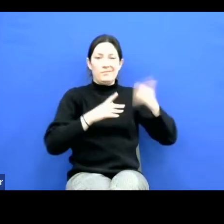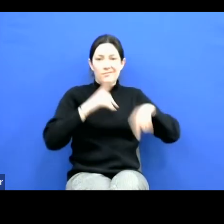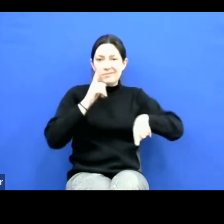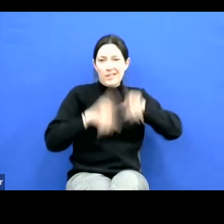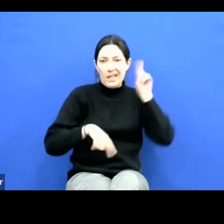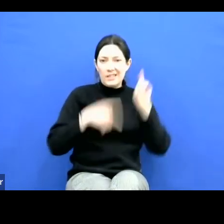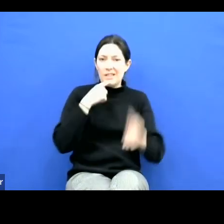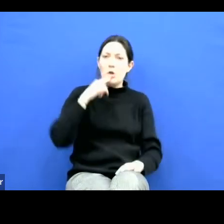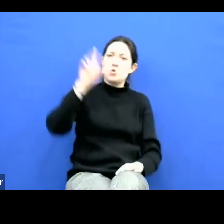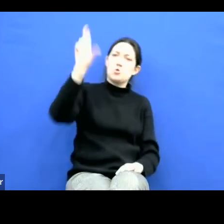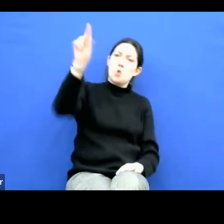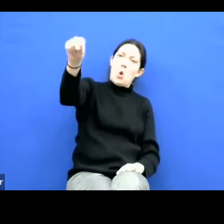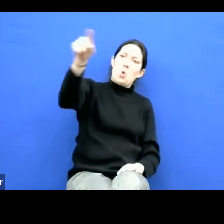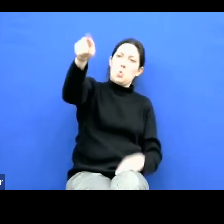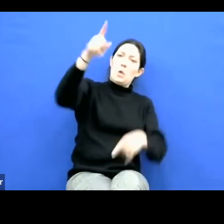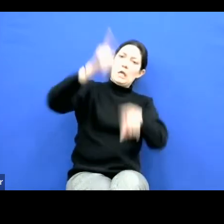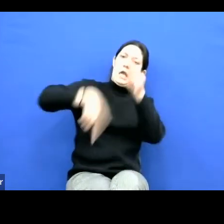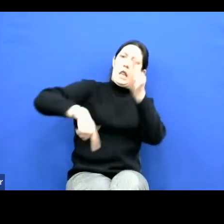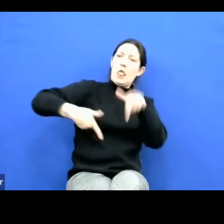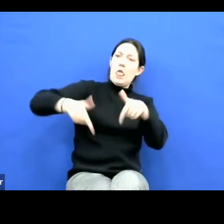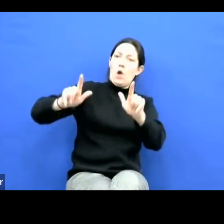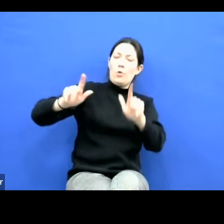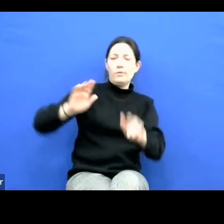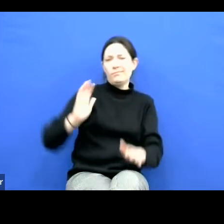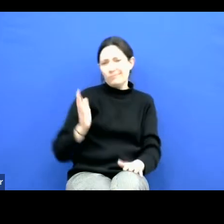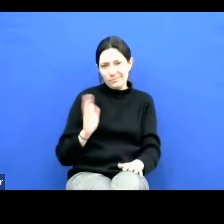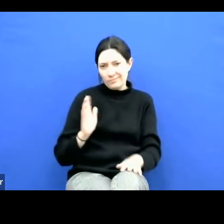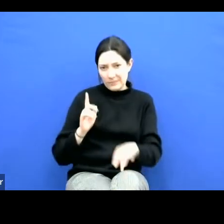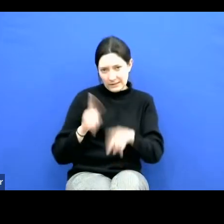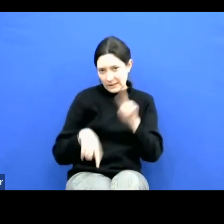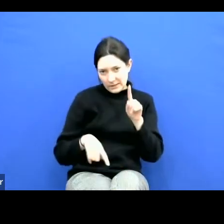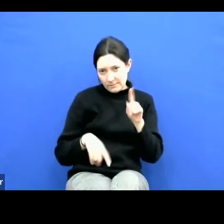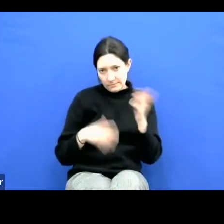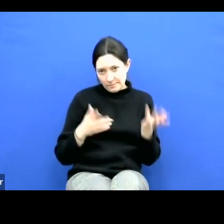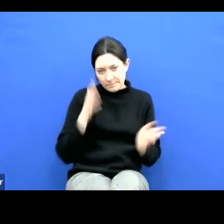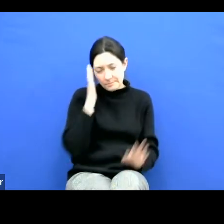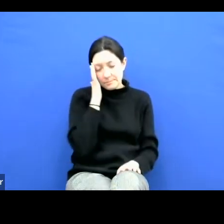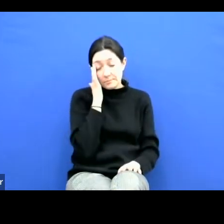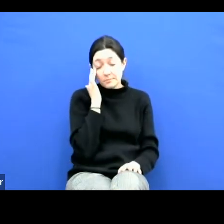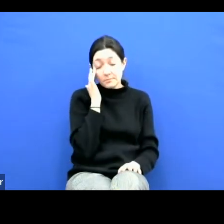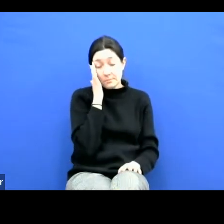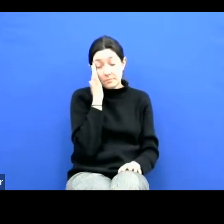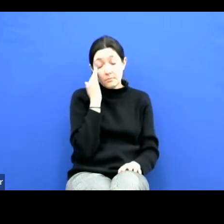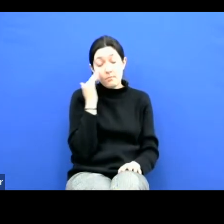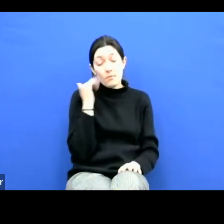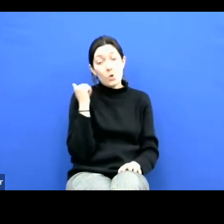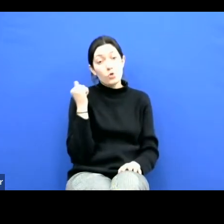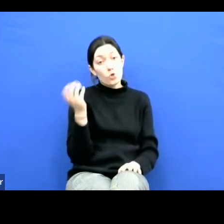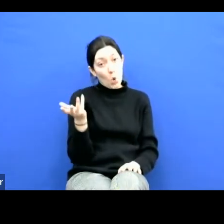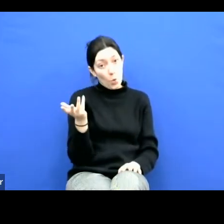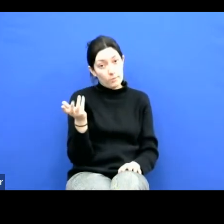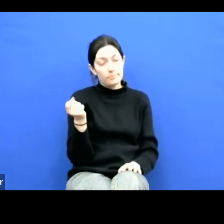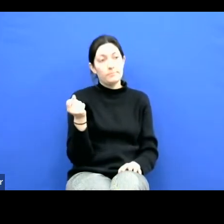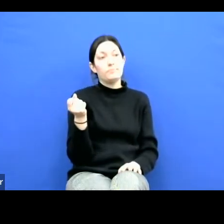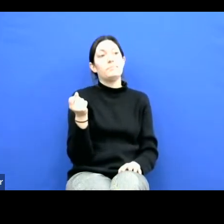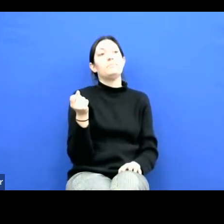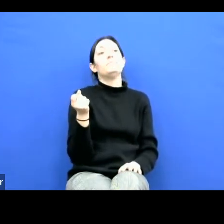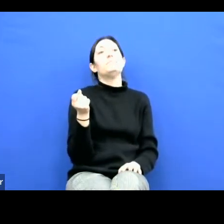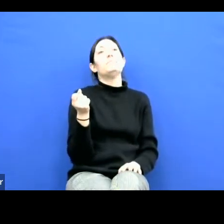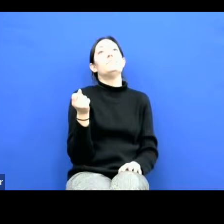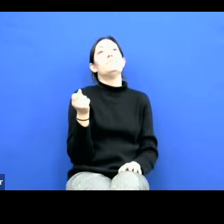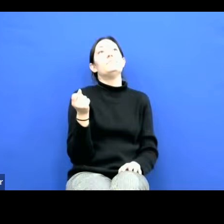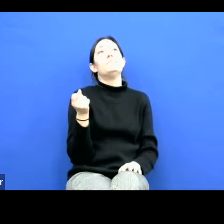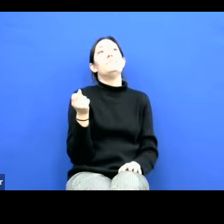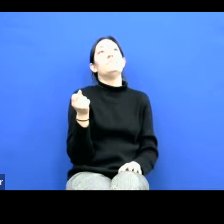of the zoning codes and other applicable laws. So